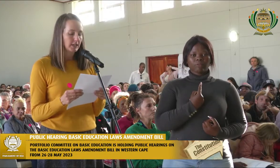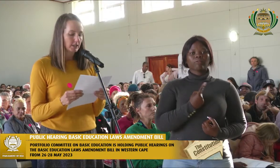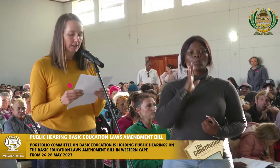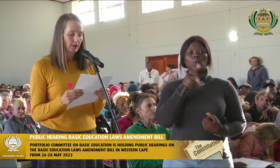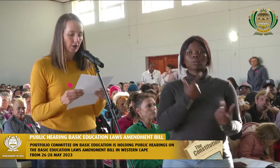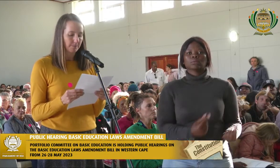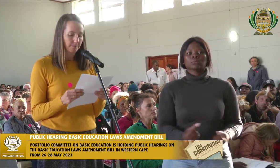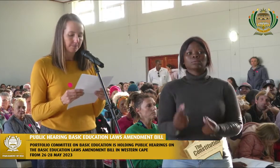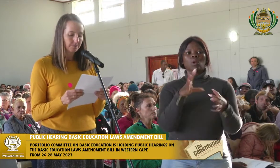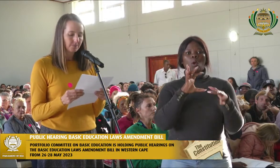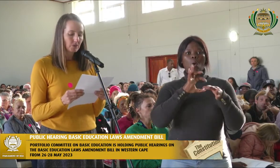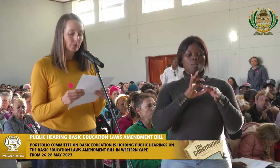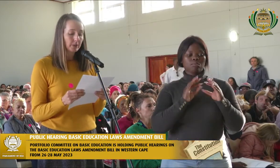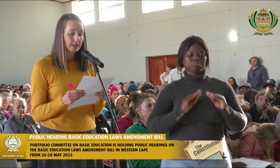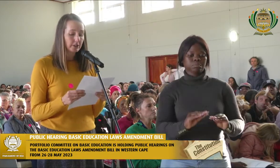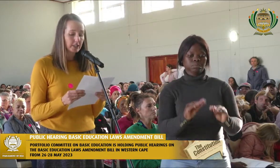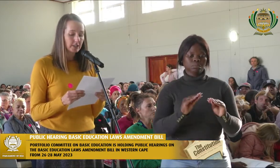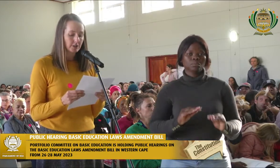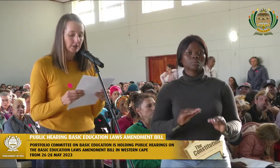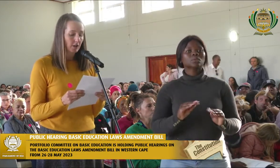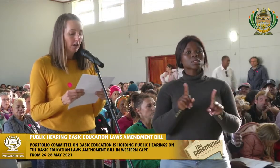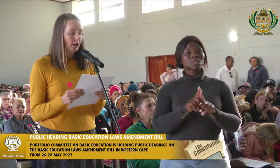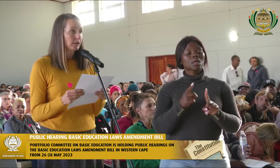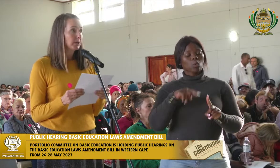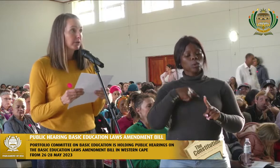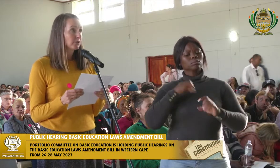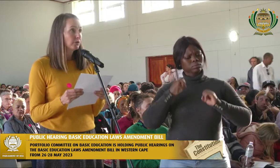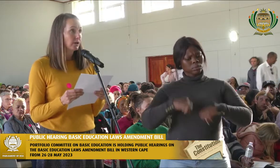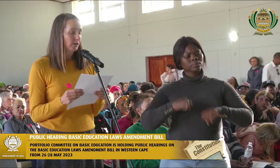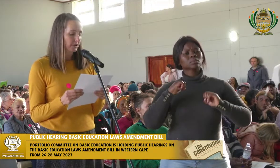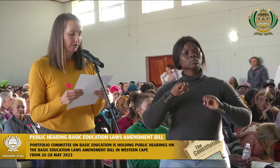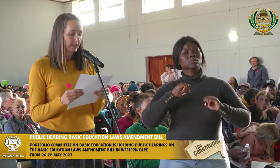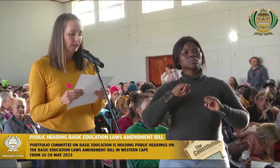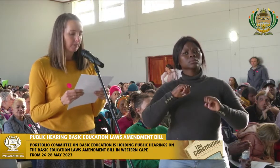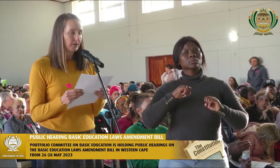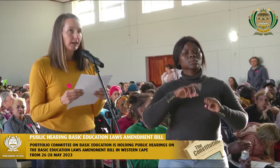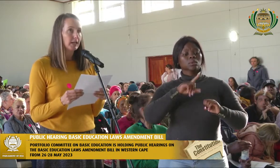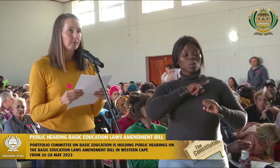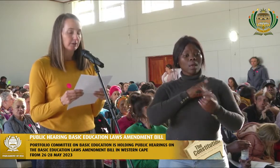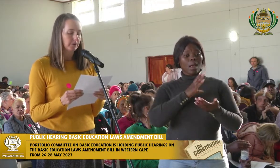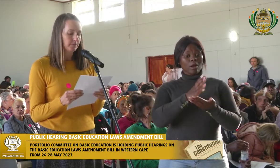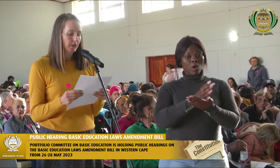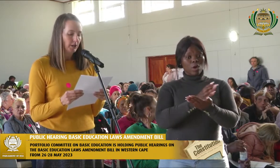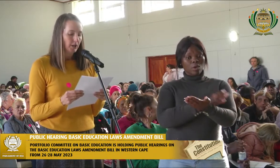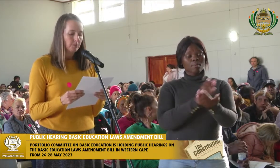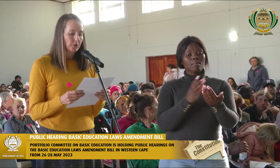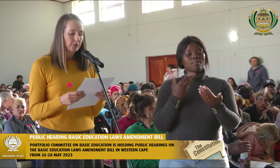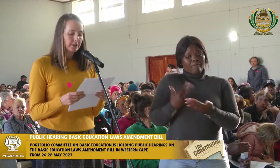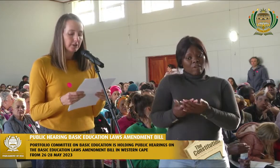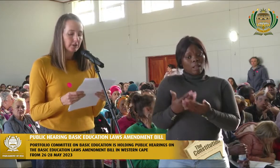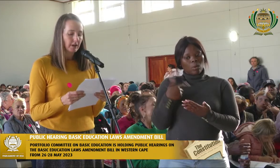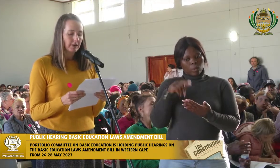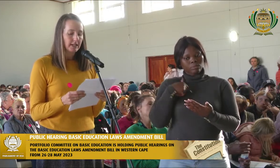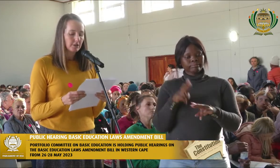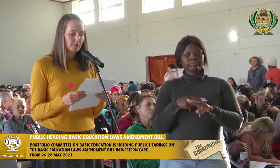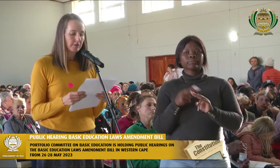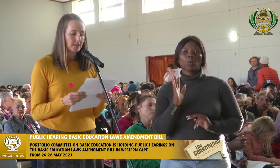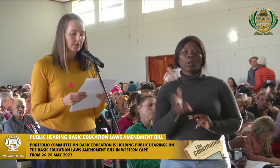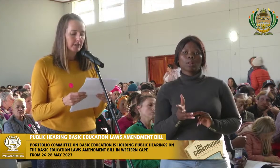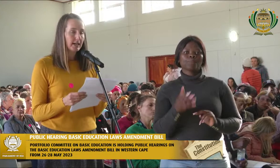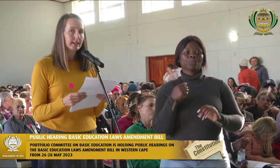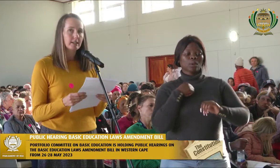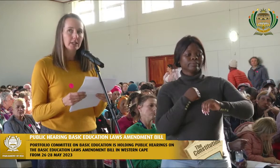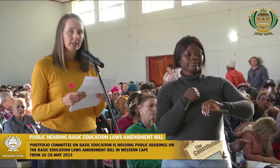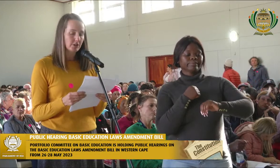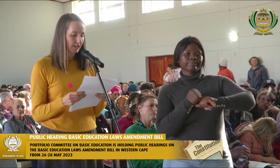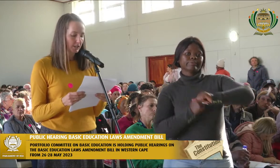his education at home. We did research on the plethora of curriculum available. Moving through the foundation